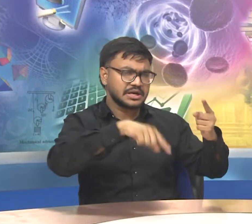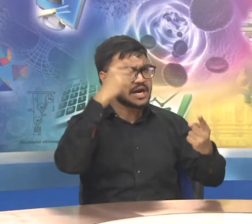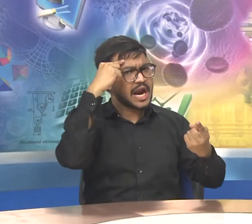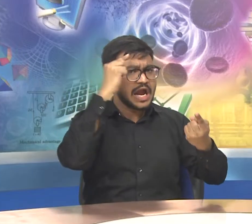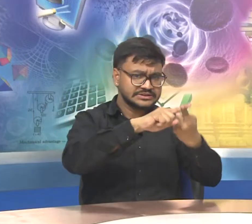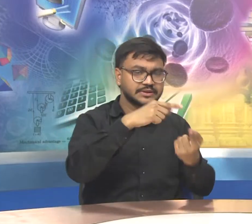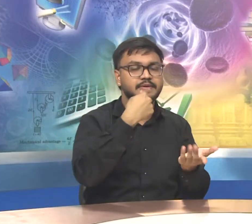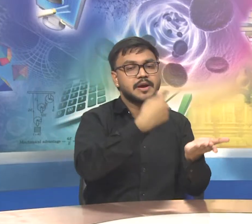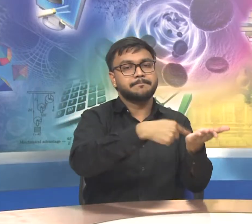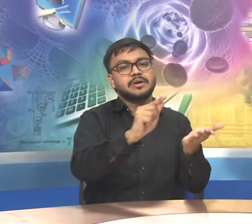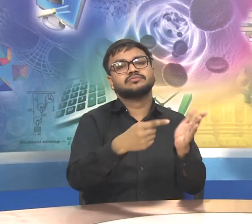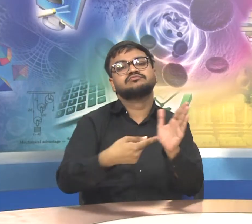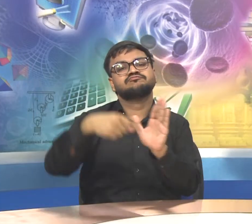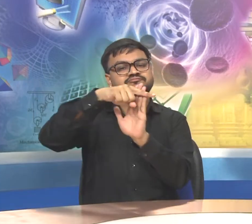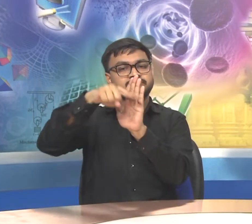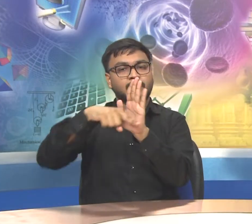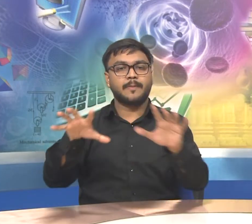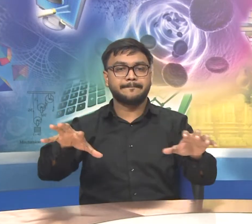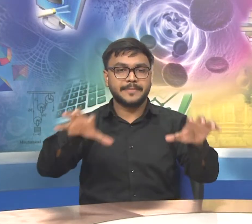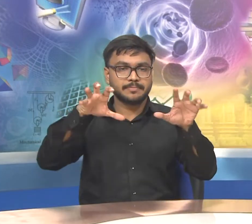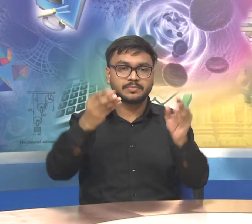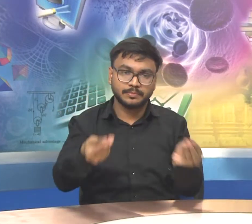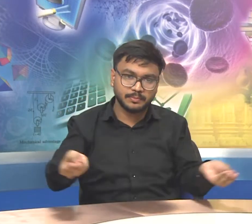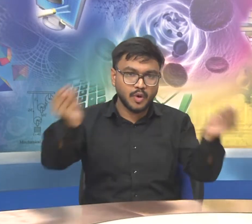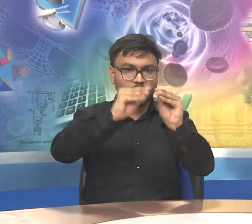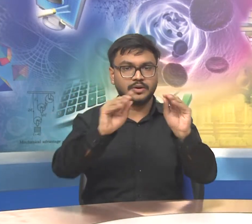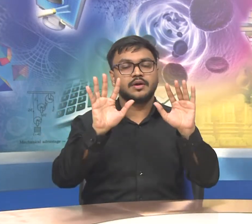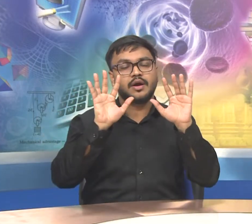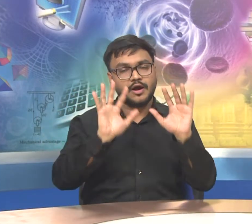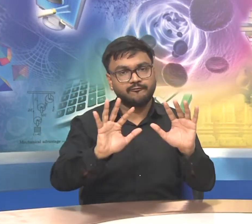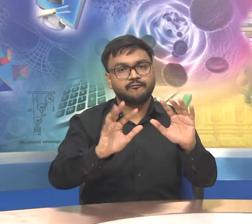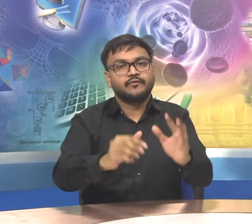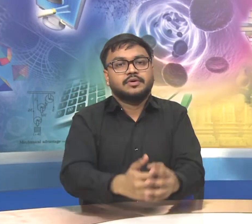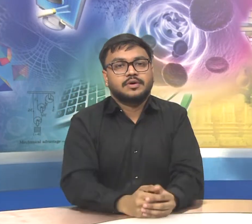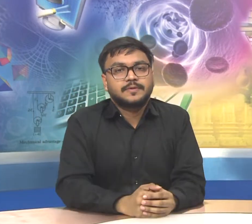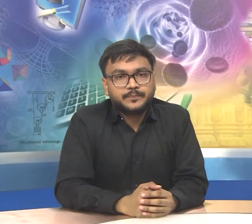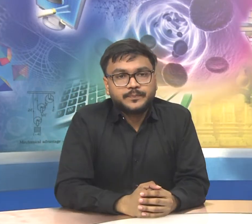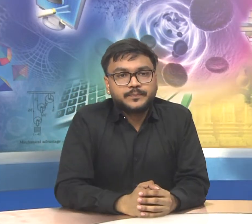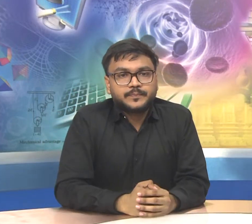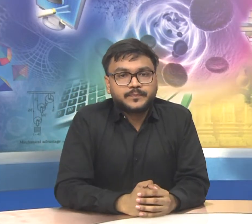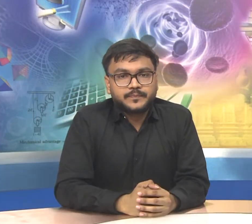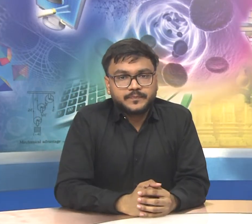an appeal against the High Court decision can be made to Supreme Court.